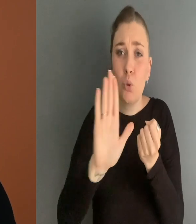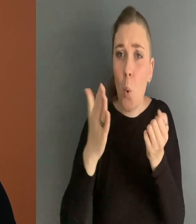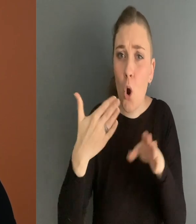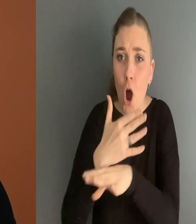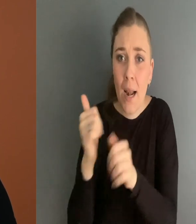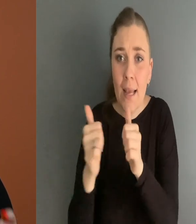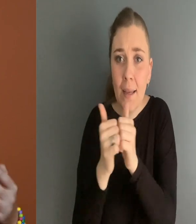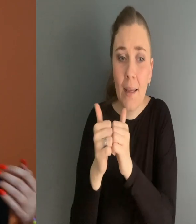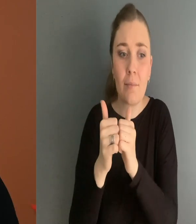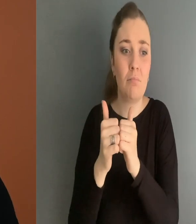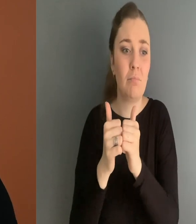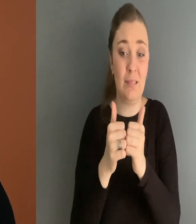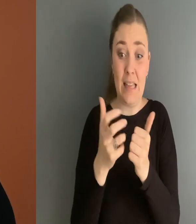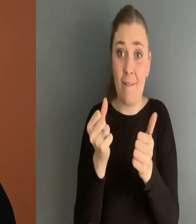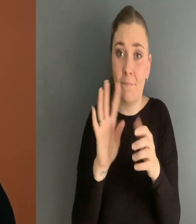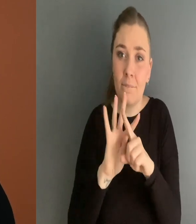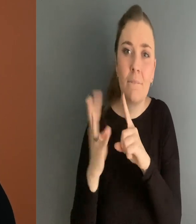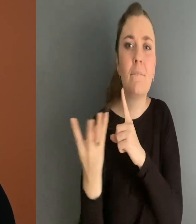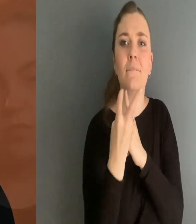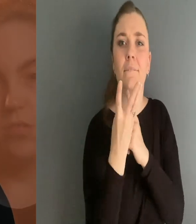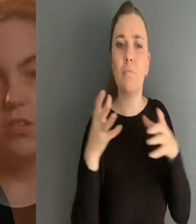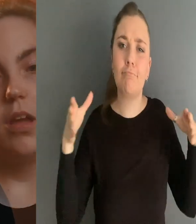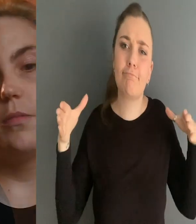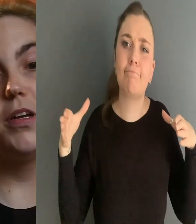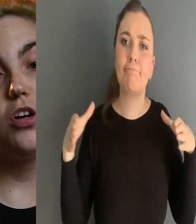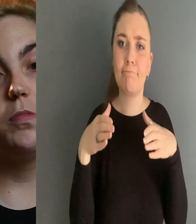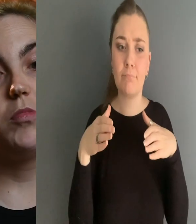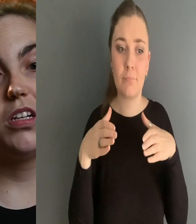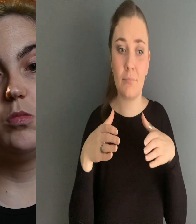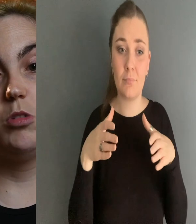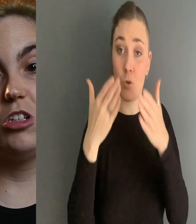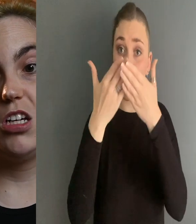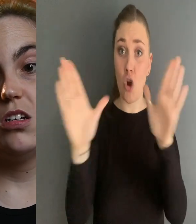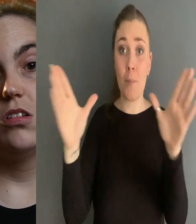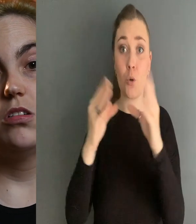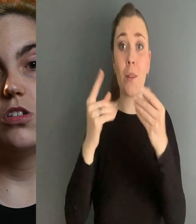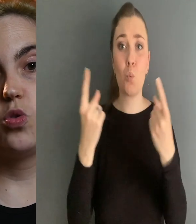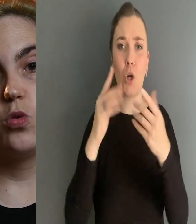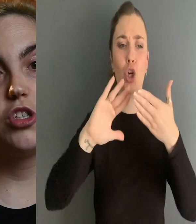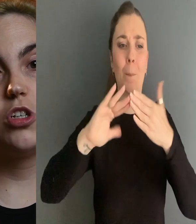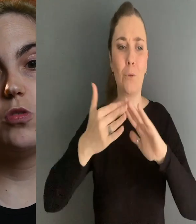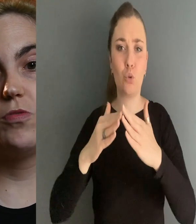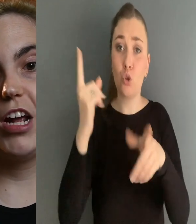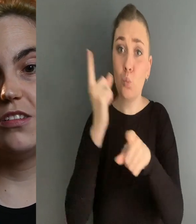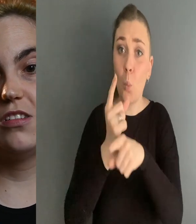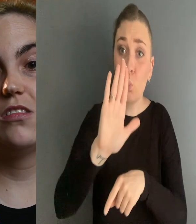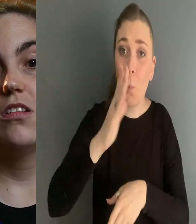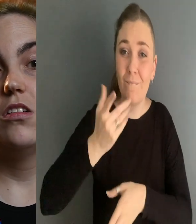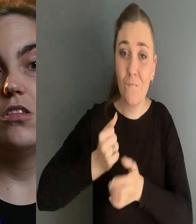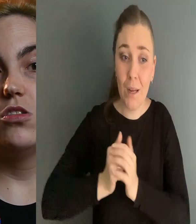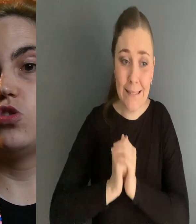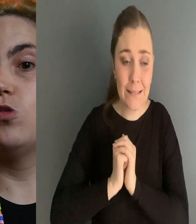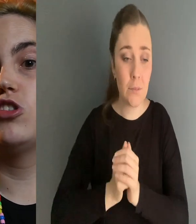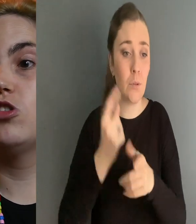colleagues. Have them there around you. Be open with the community. Talk to your friends.